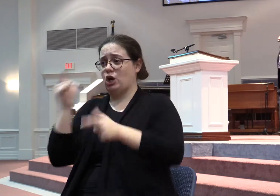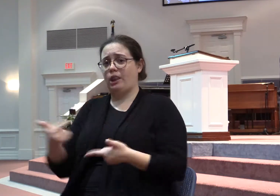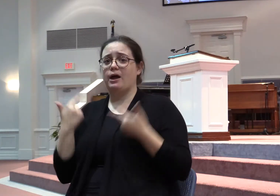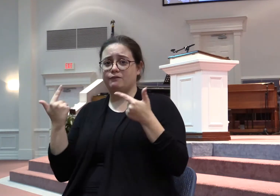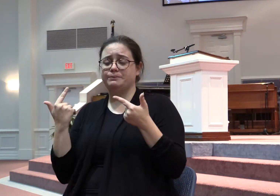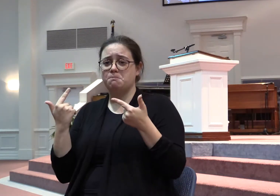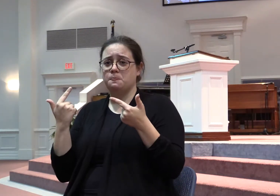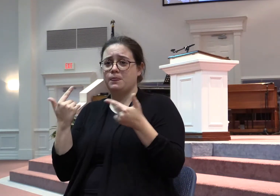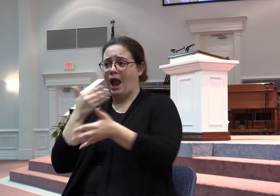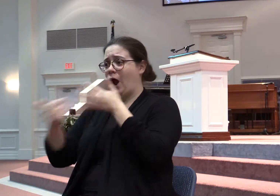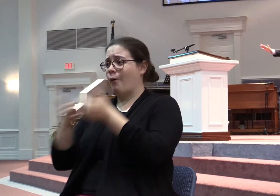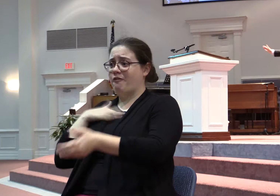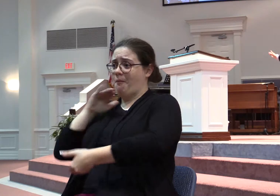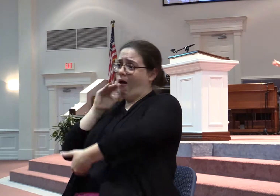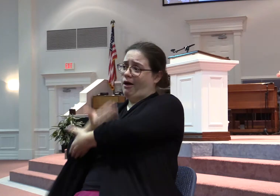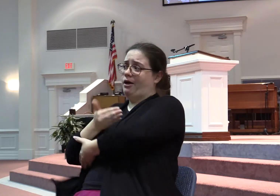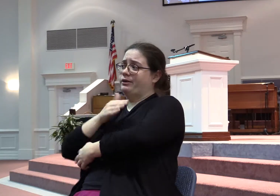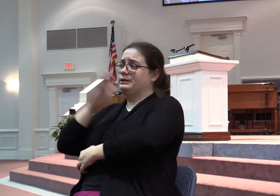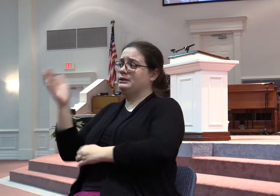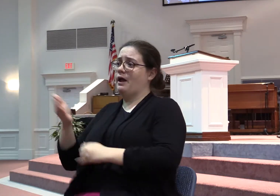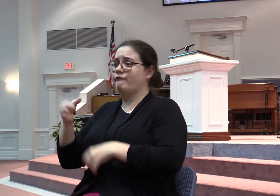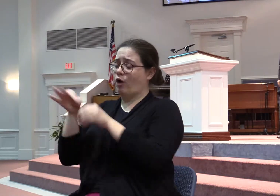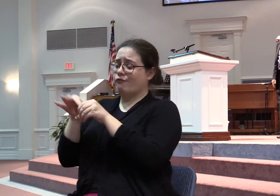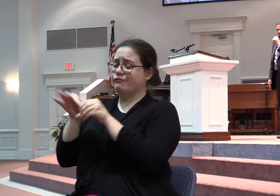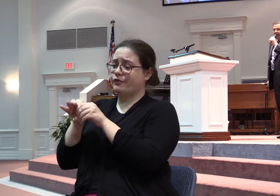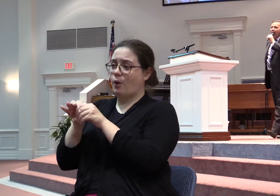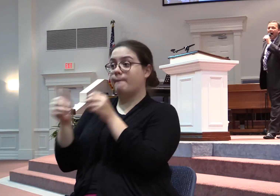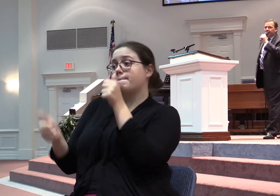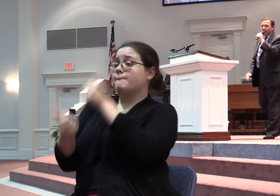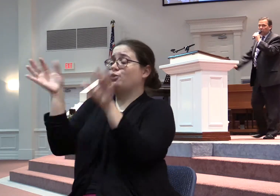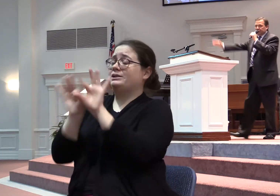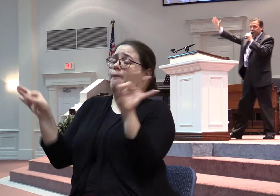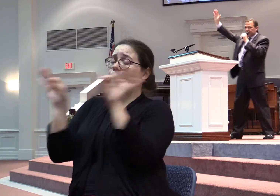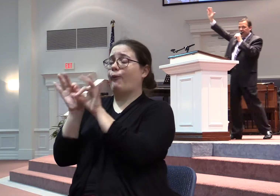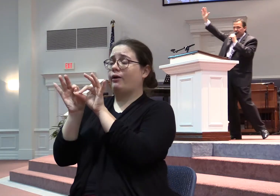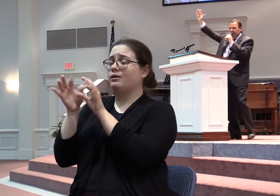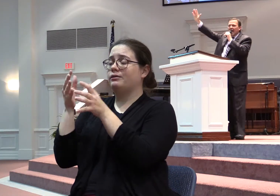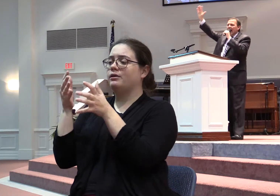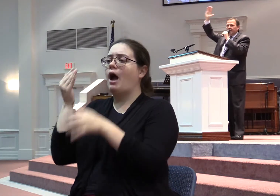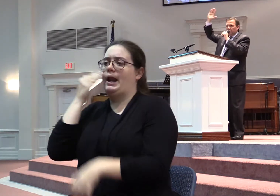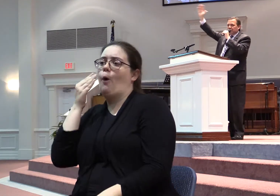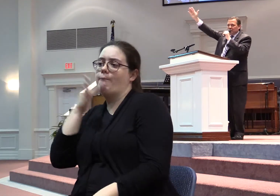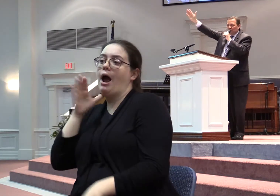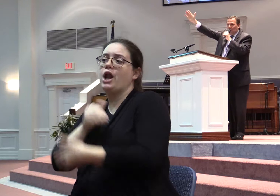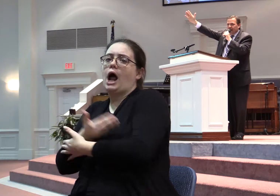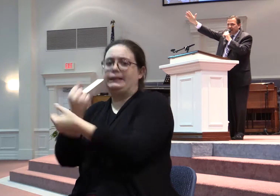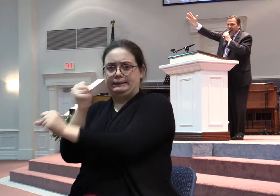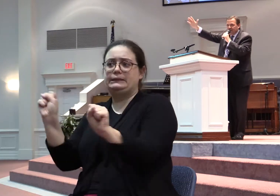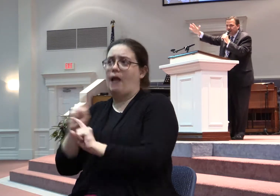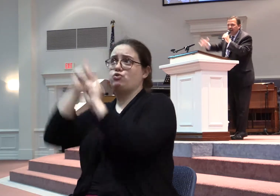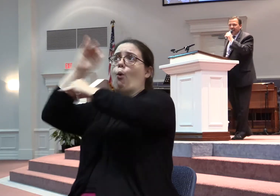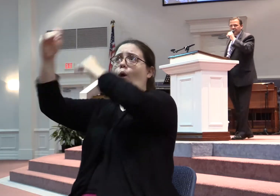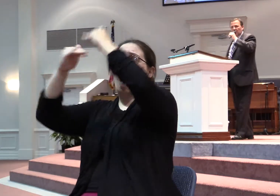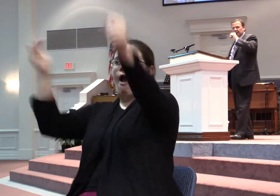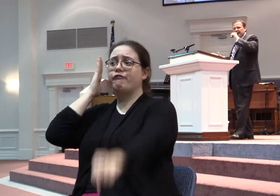care if Caitlin's not ever voted in, most important, anything. I know she's saved. I know she's on her way to